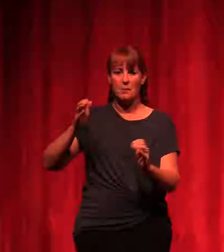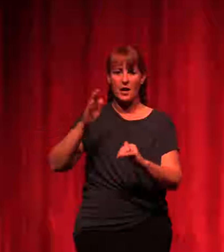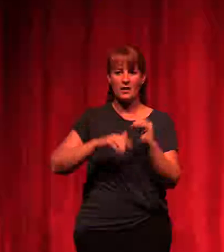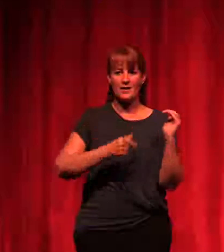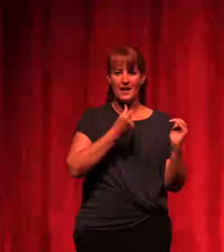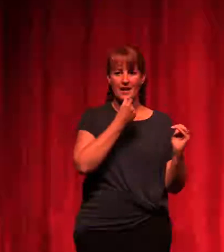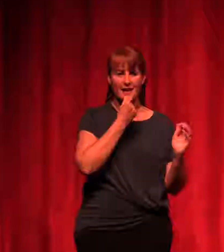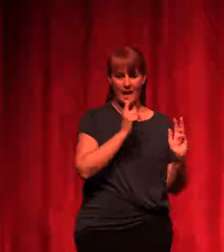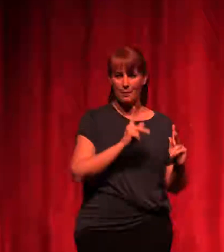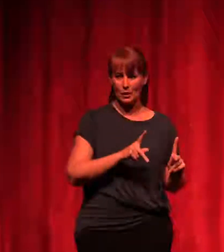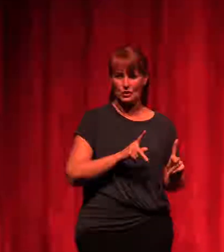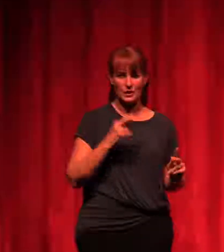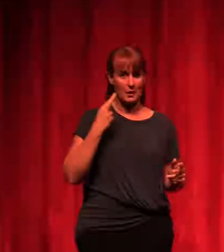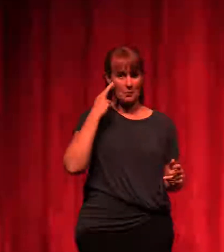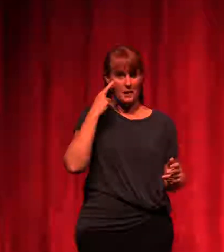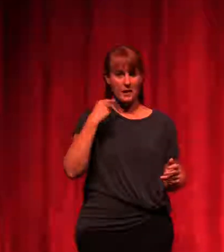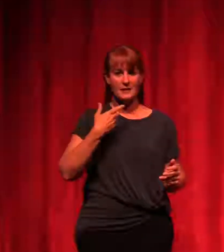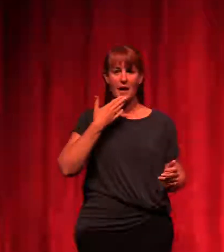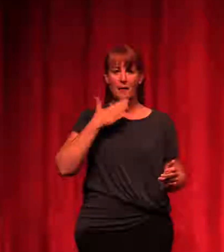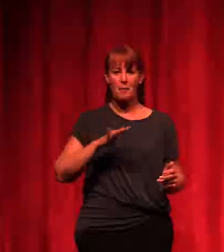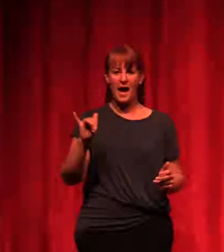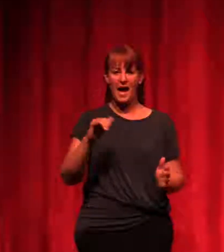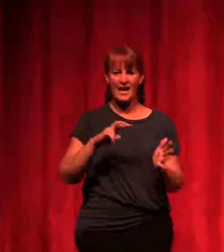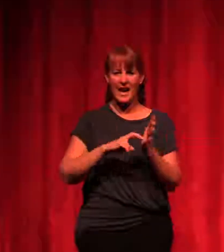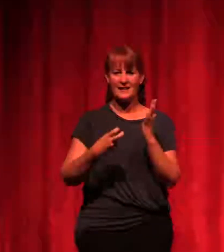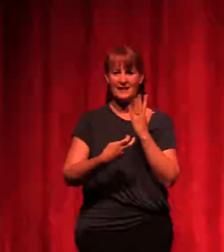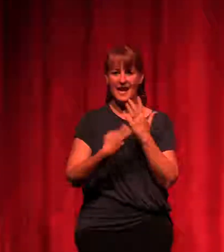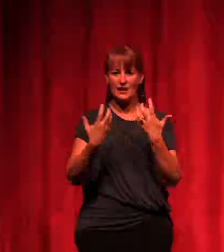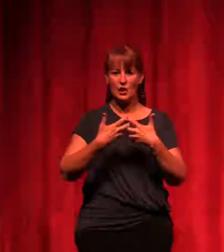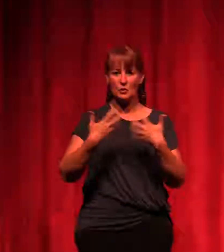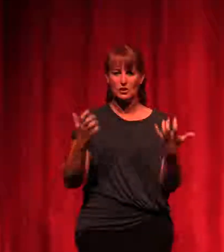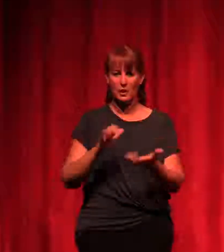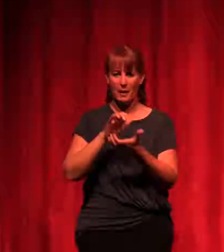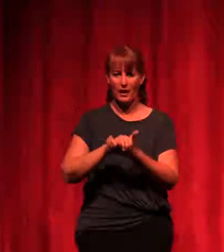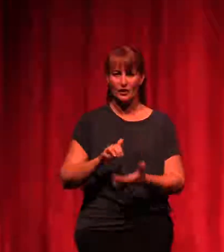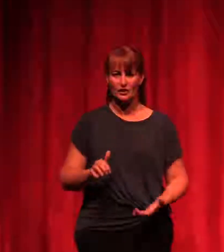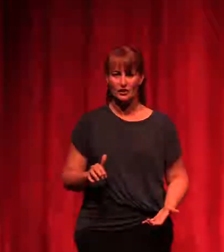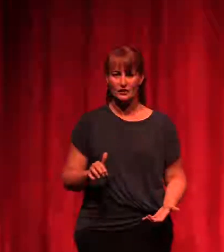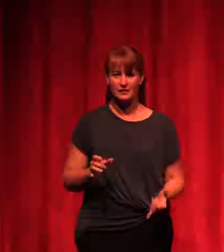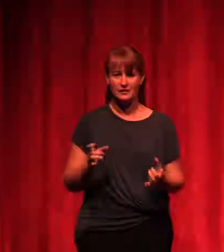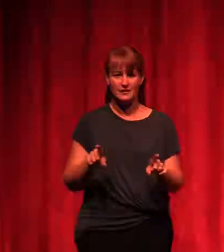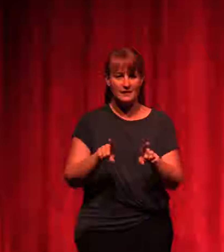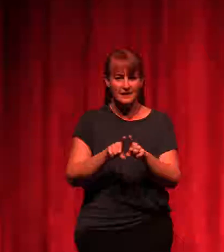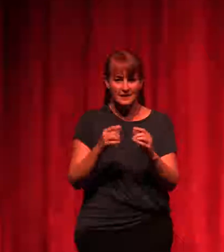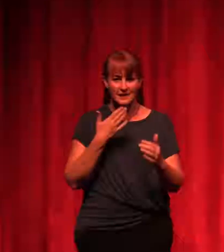gay people now, because I'm as bad as the toaster marriers.